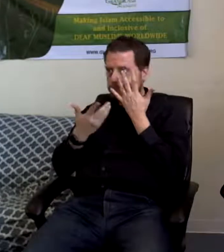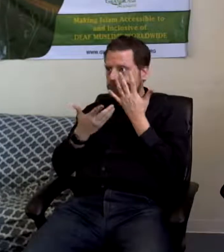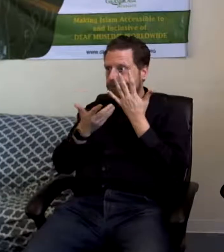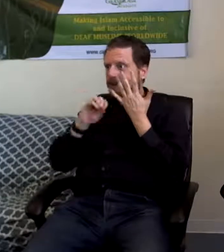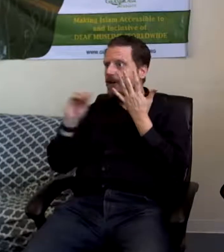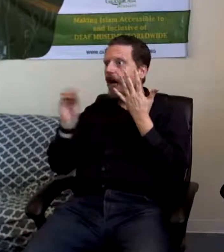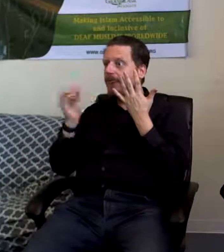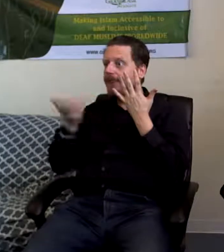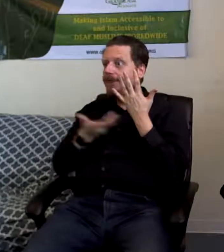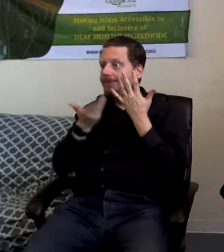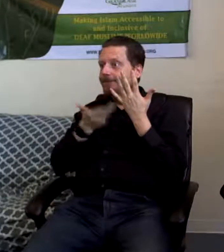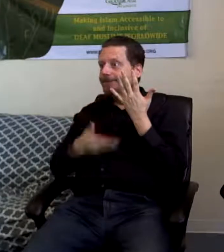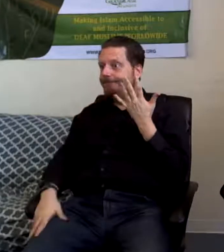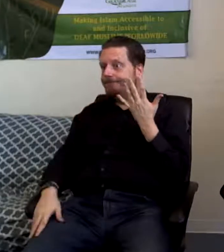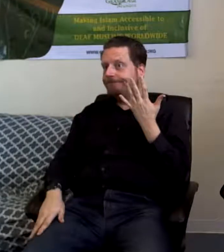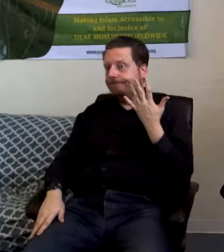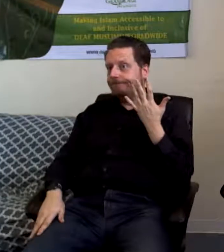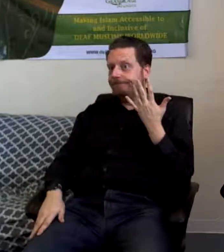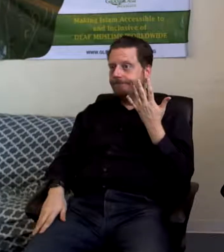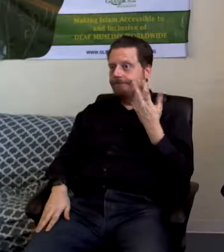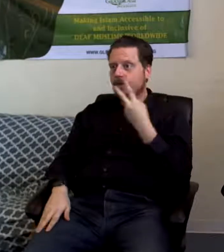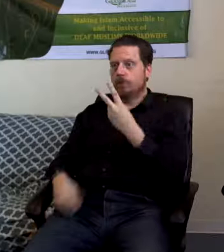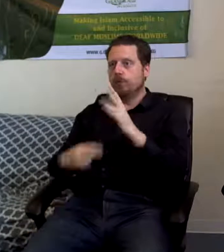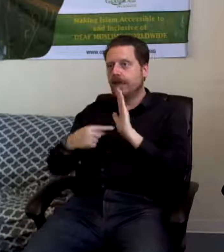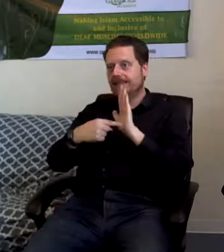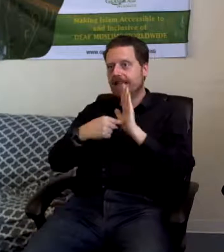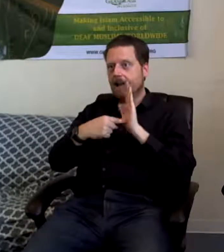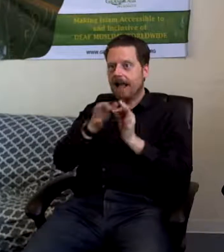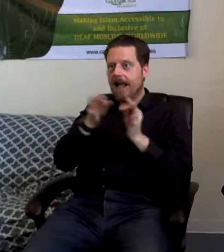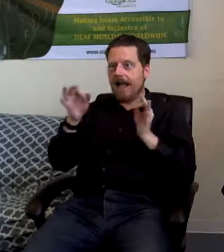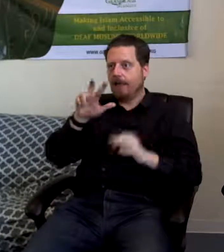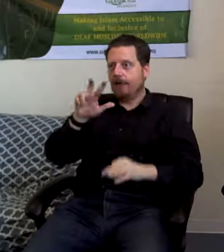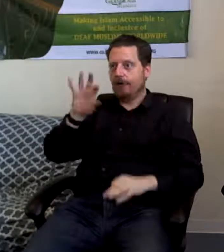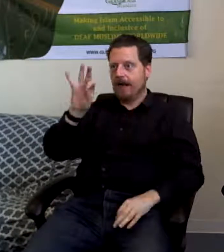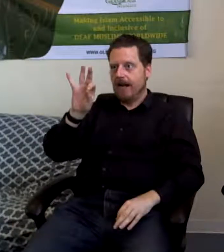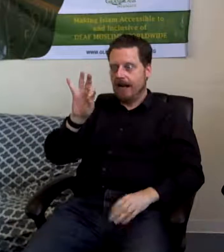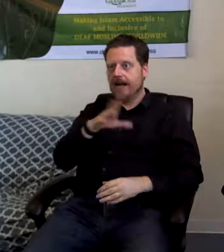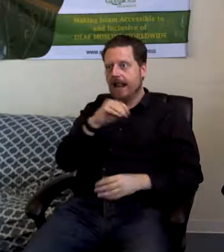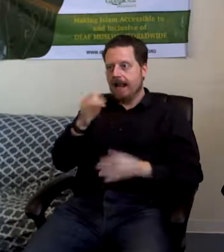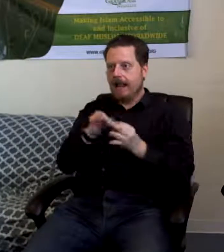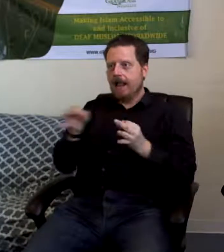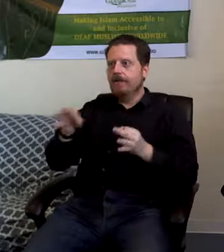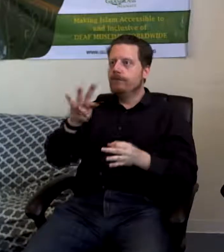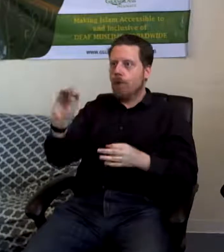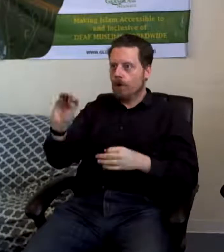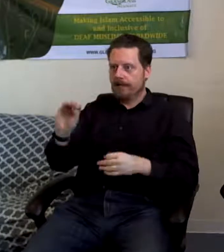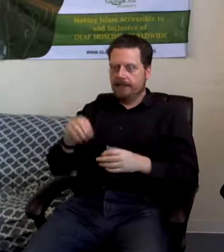according to these two examples given in ayah number 39 and ayah number 40.